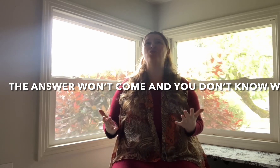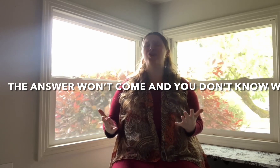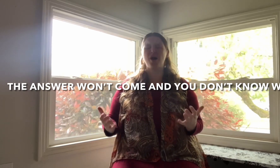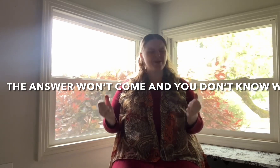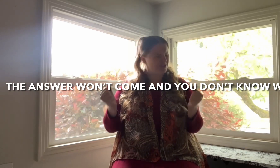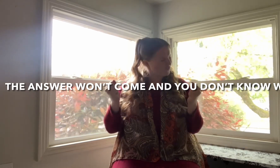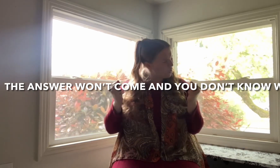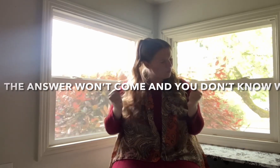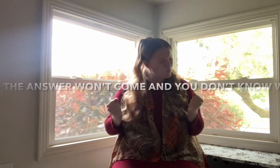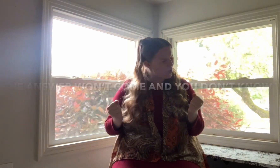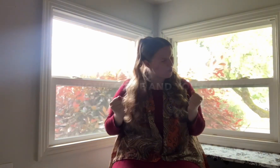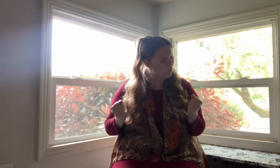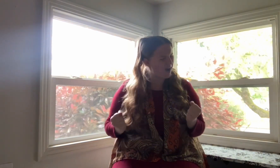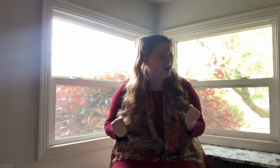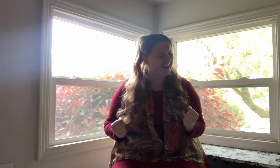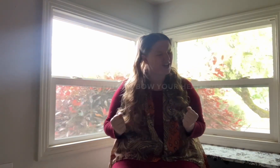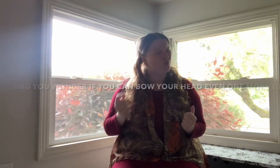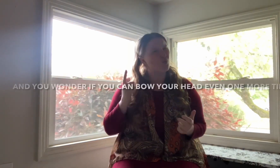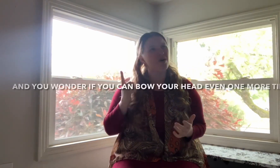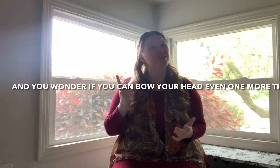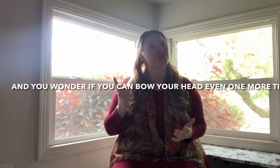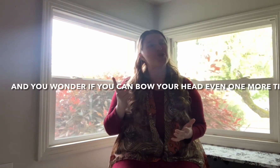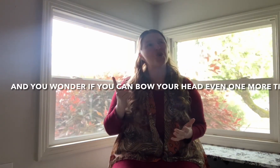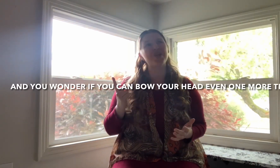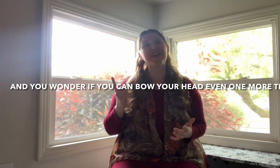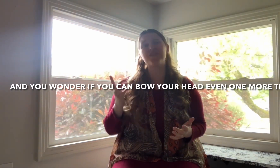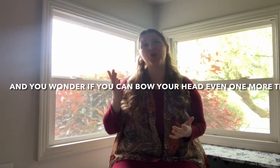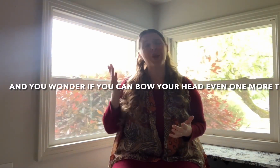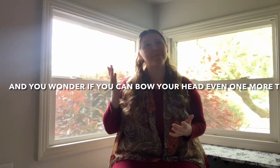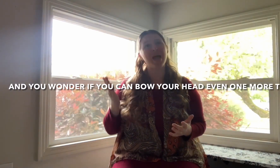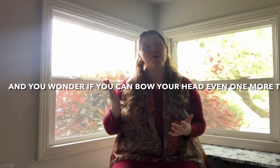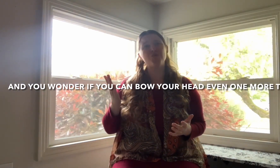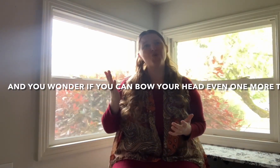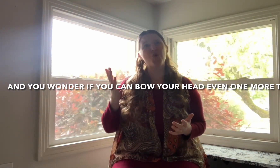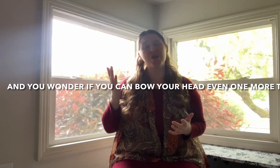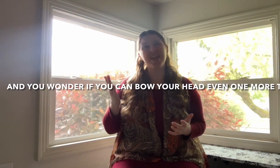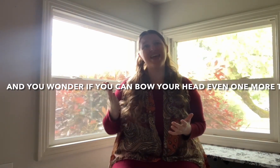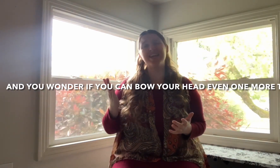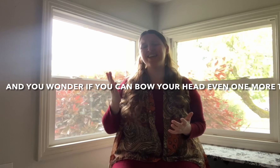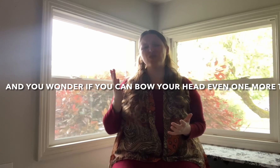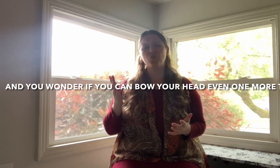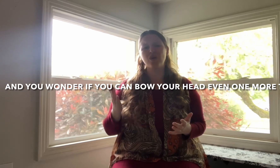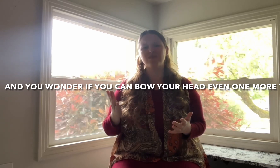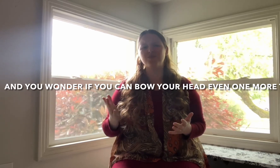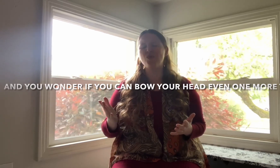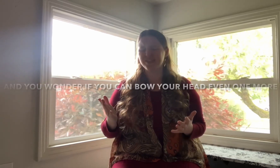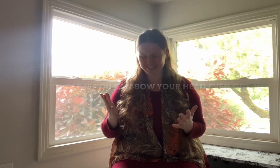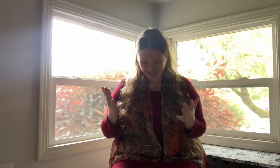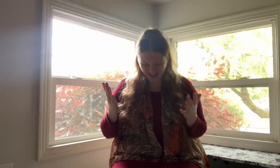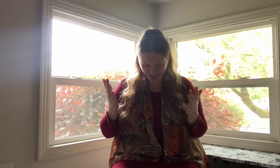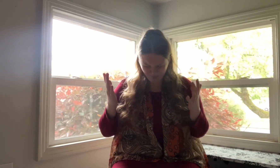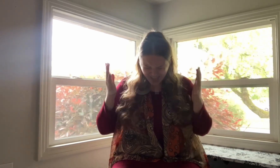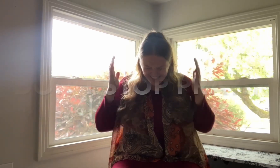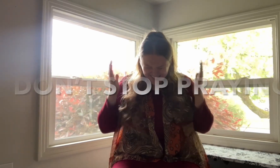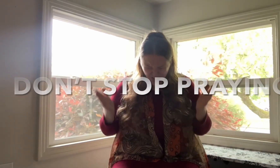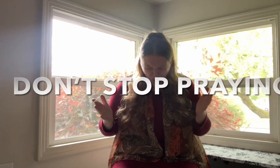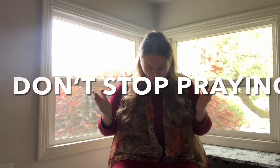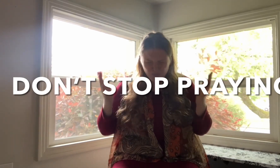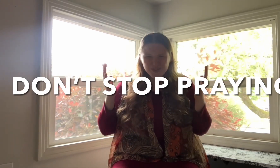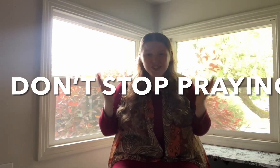come and you don't know why. And you wonder if you can bow your head even one more time. Don't